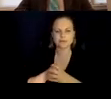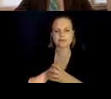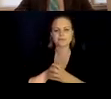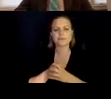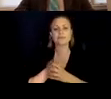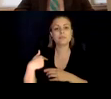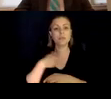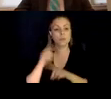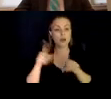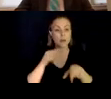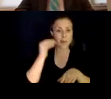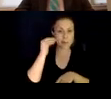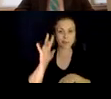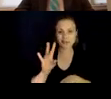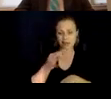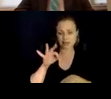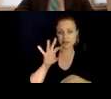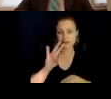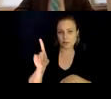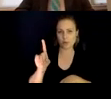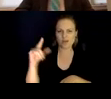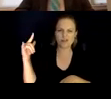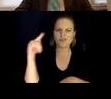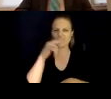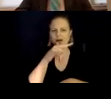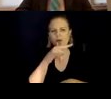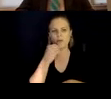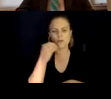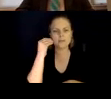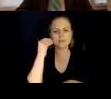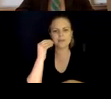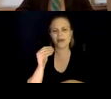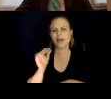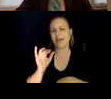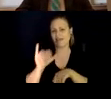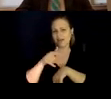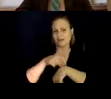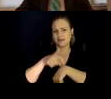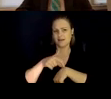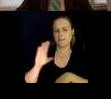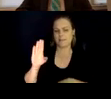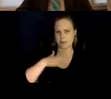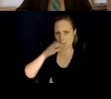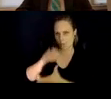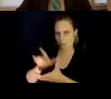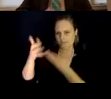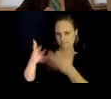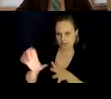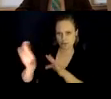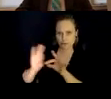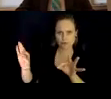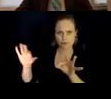in 71, on the way home in the airplane, I was at that point, Barbara had finished her degree, but I